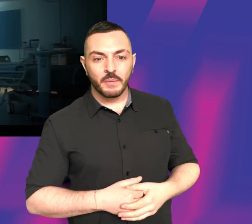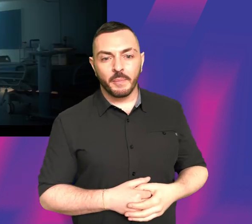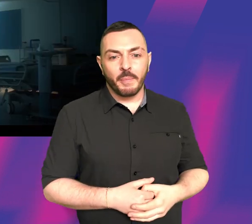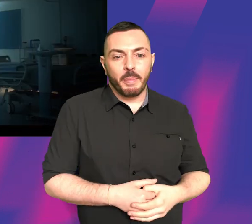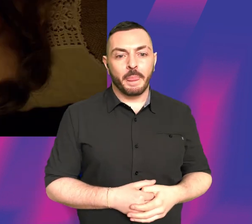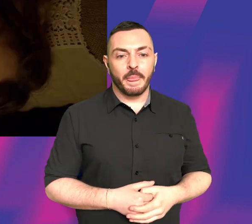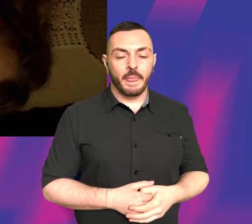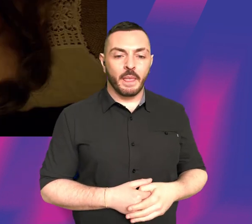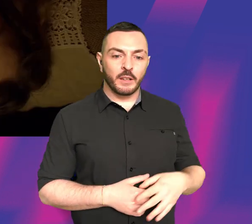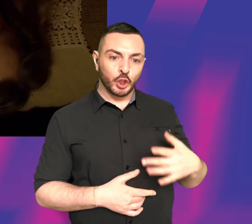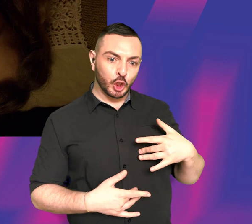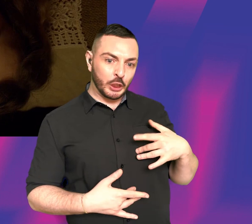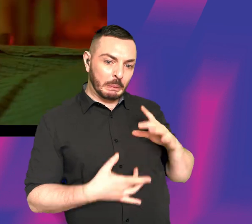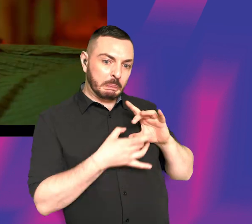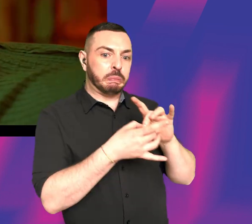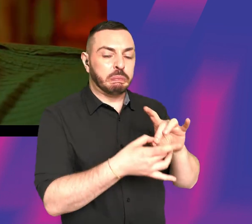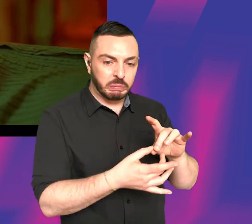She belongs to it.